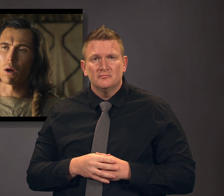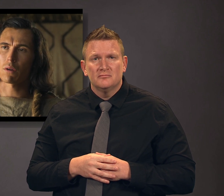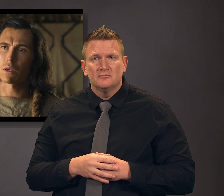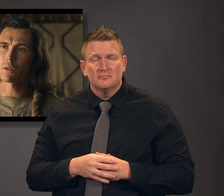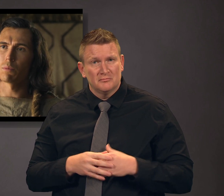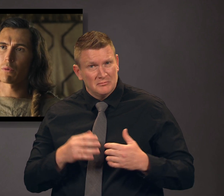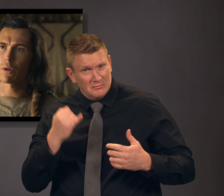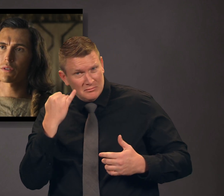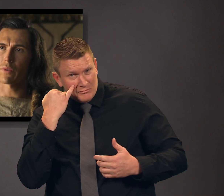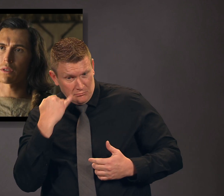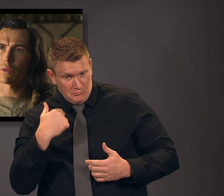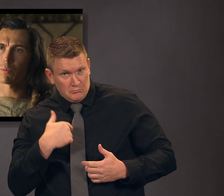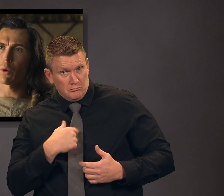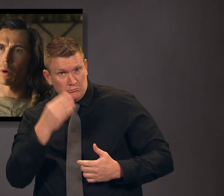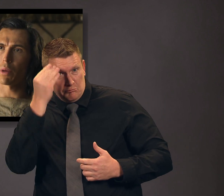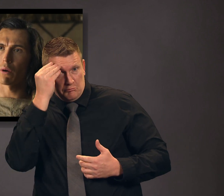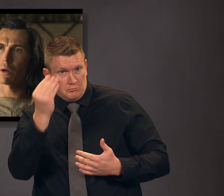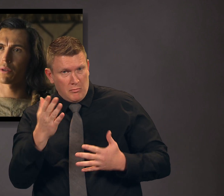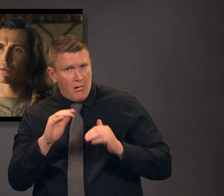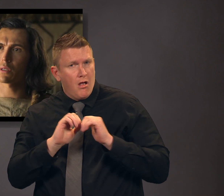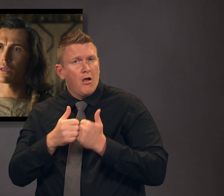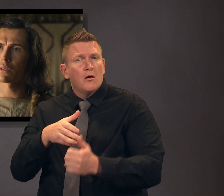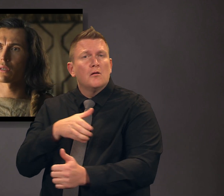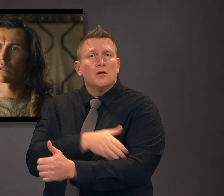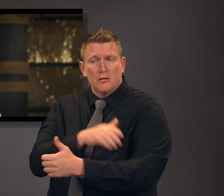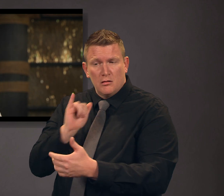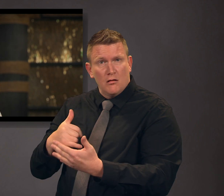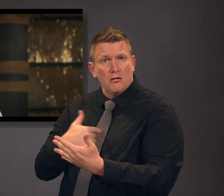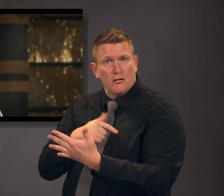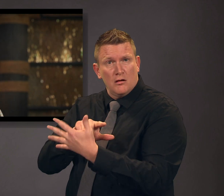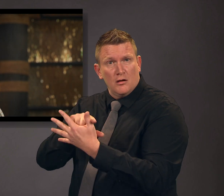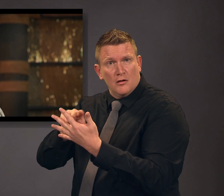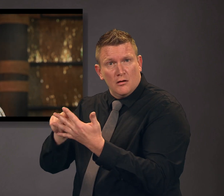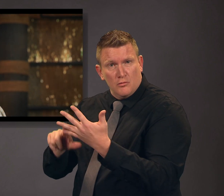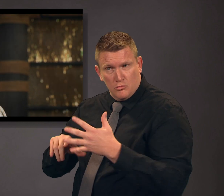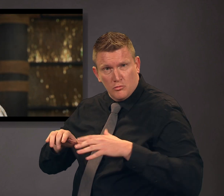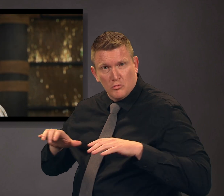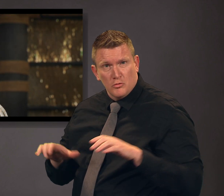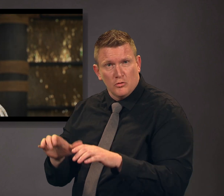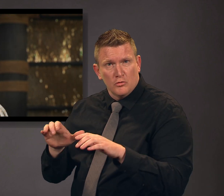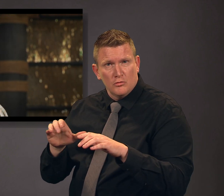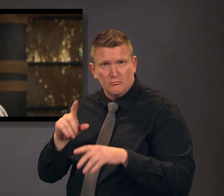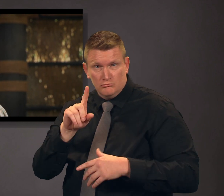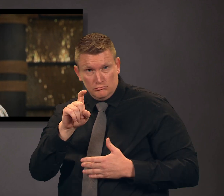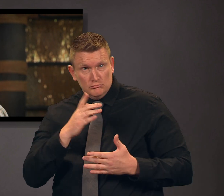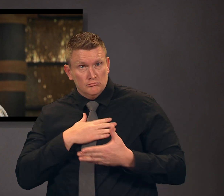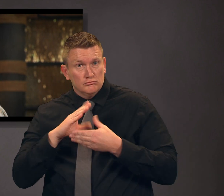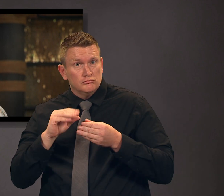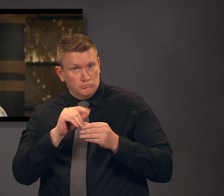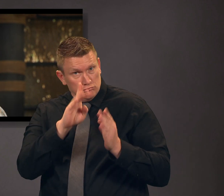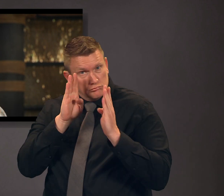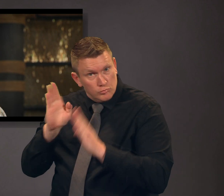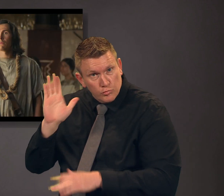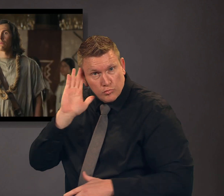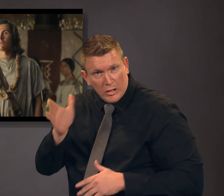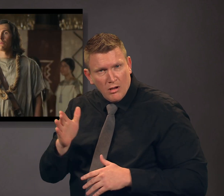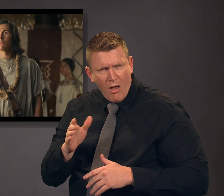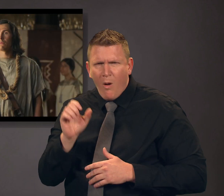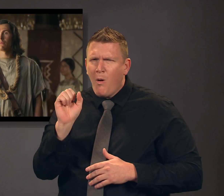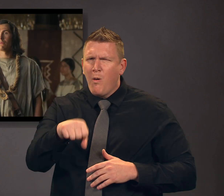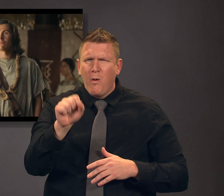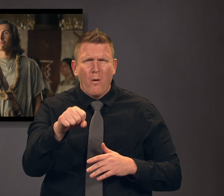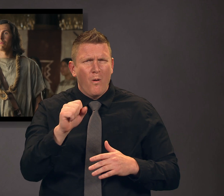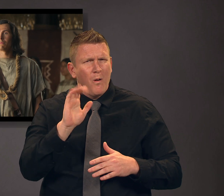Wilt thou hearken unto my words if I tell thee by what power I do these things? Yea, I will believe all thy words.